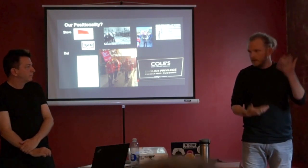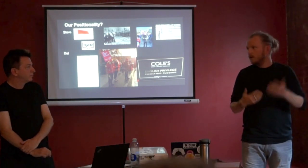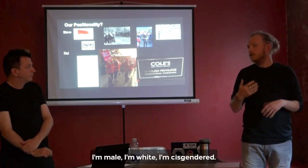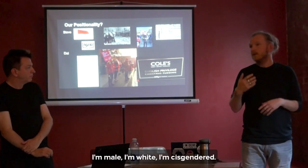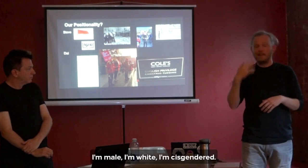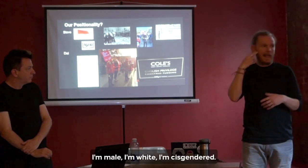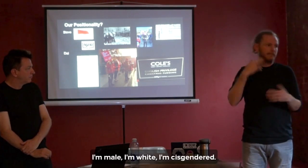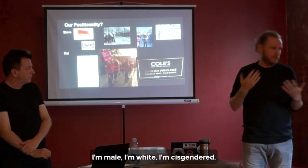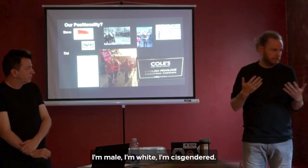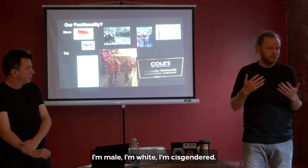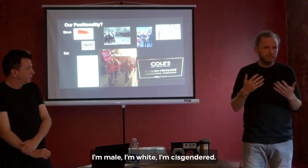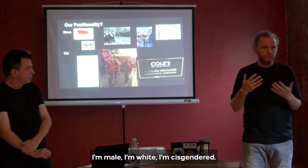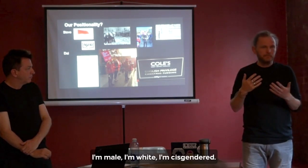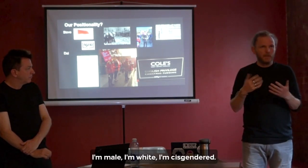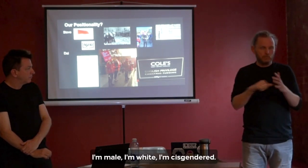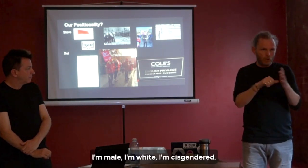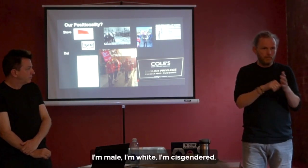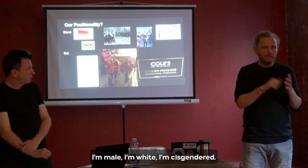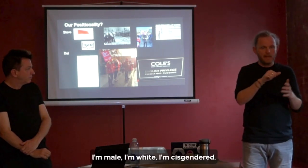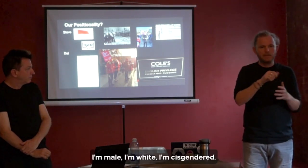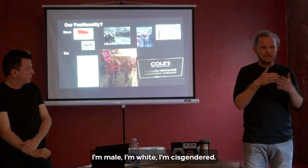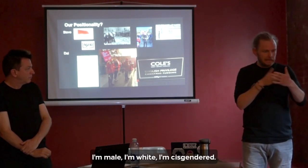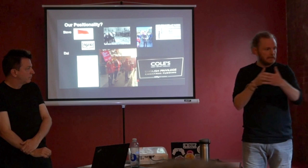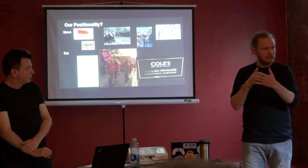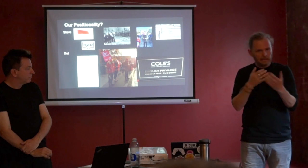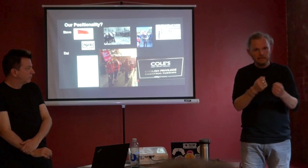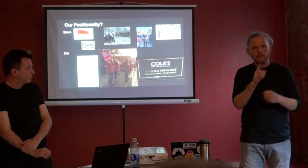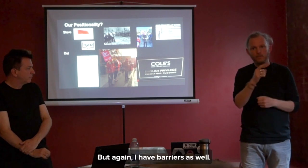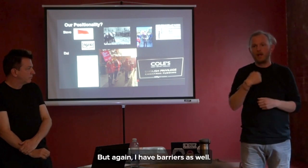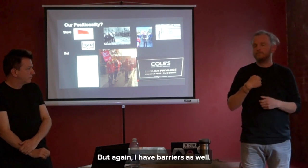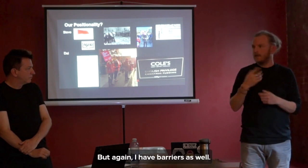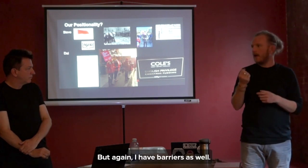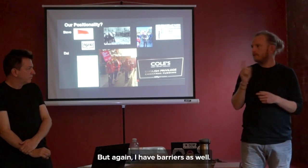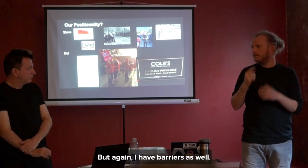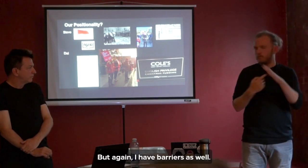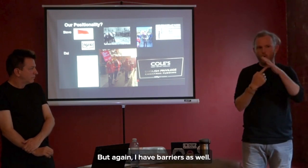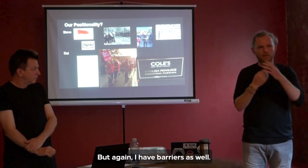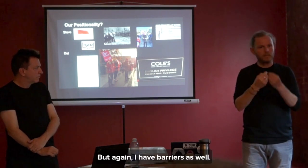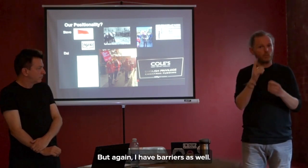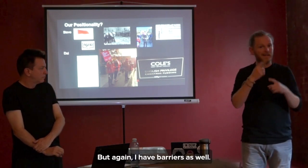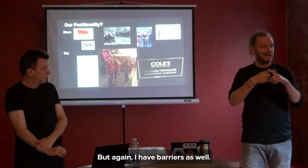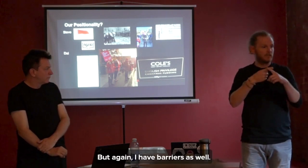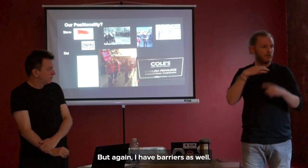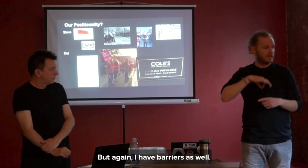I'm male, I'm white, I'm cisgendered. But again, I have barriers as